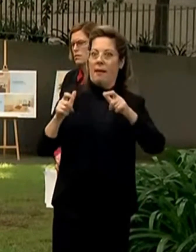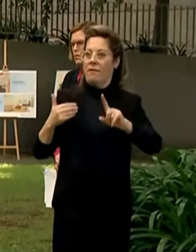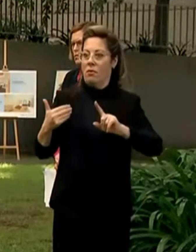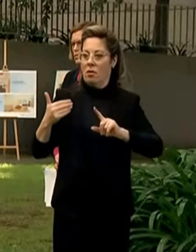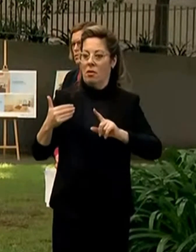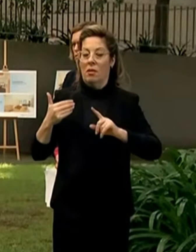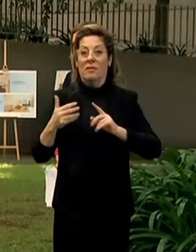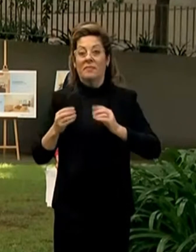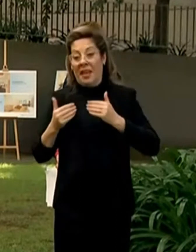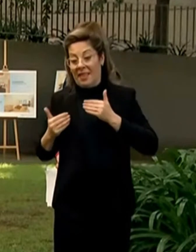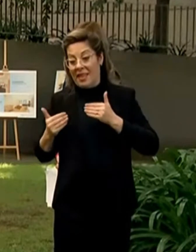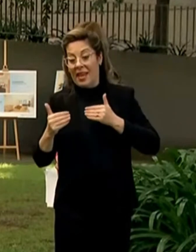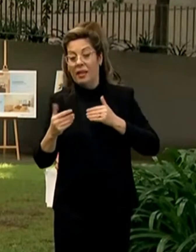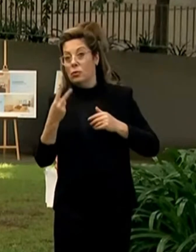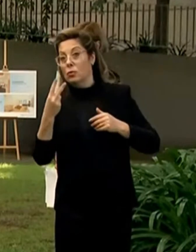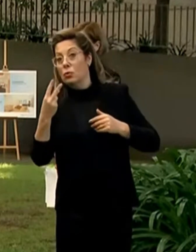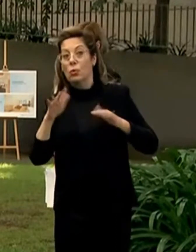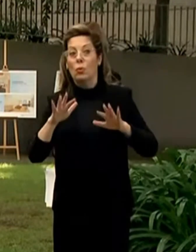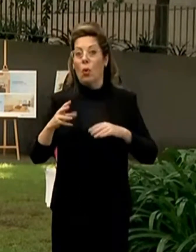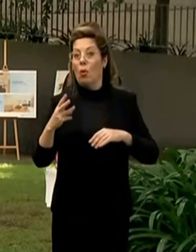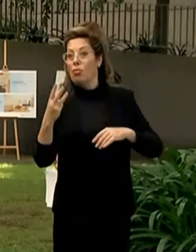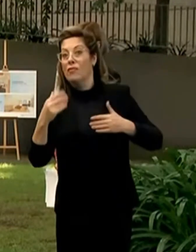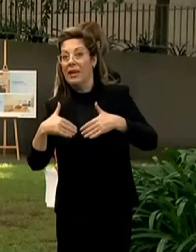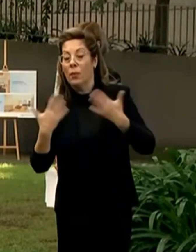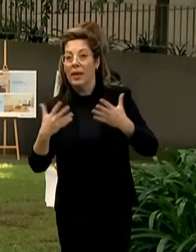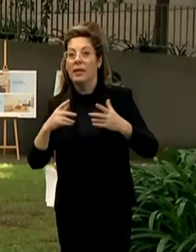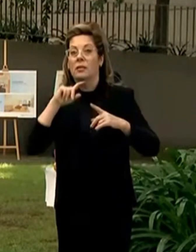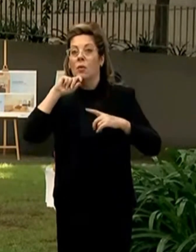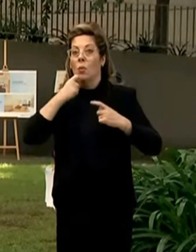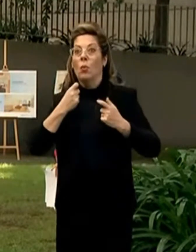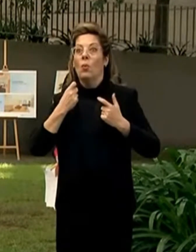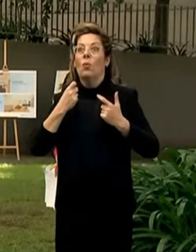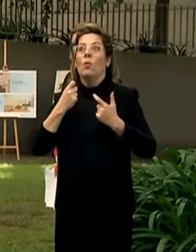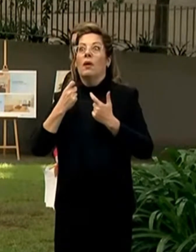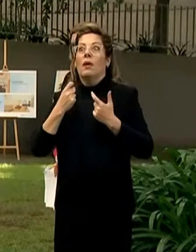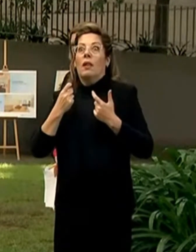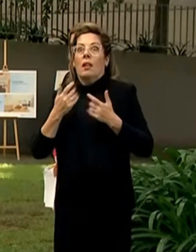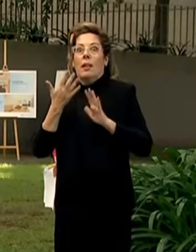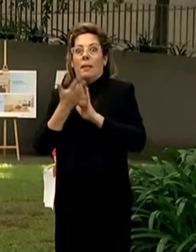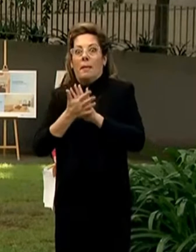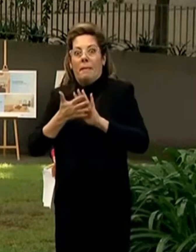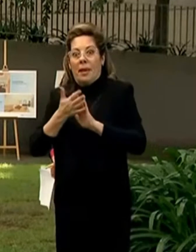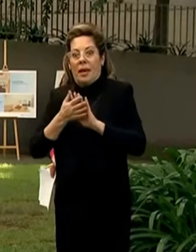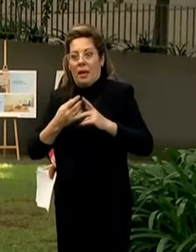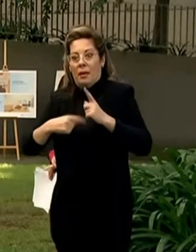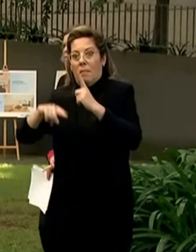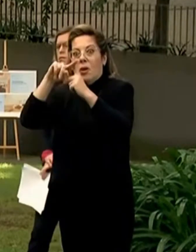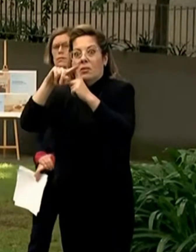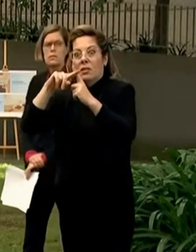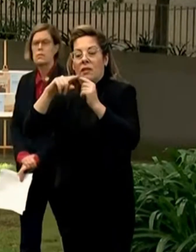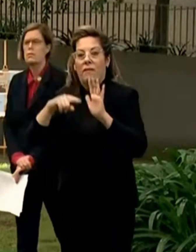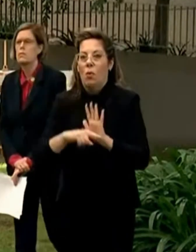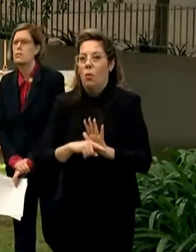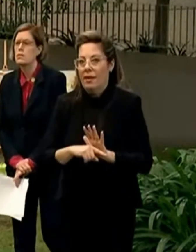our prospects of having a good quality of life all round during the course of the pandemic are much more positive than what they are today.